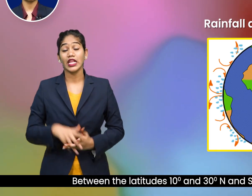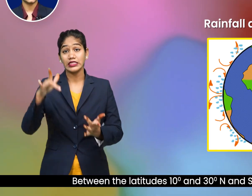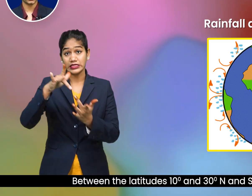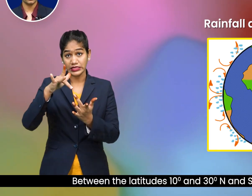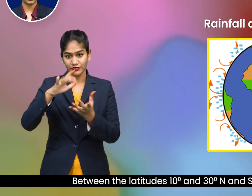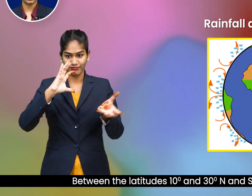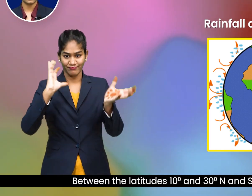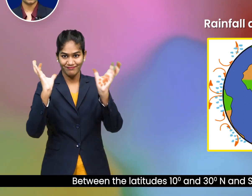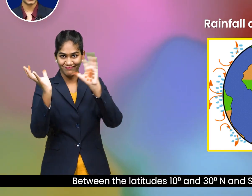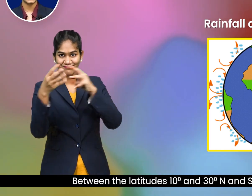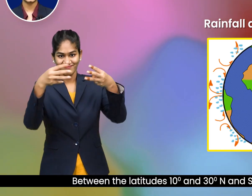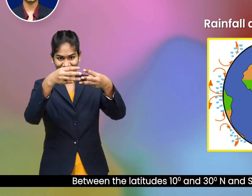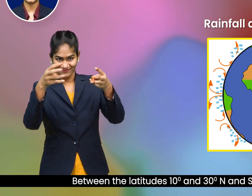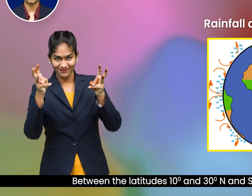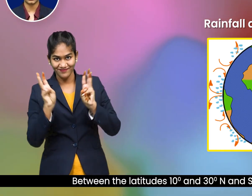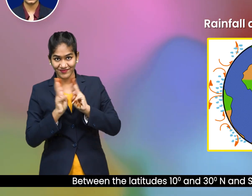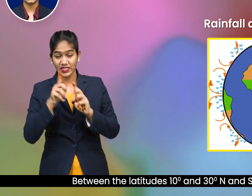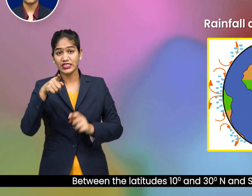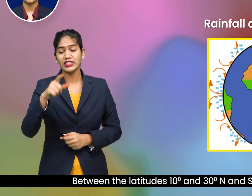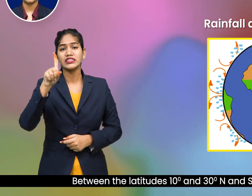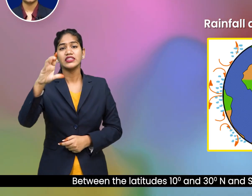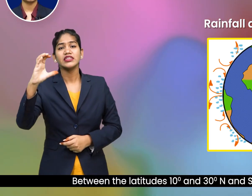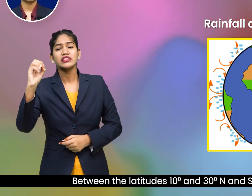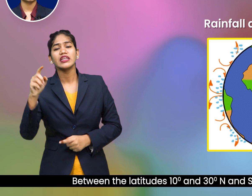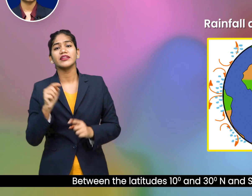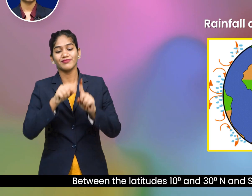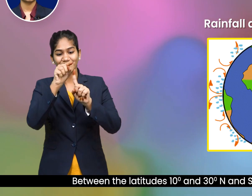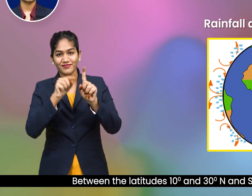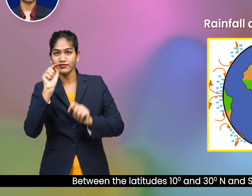Between the latitudes 10 degrees